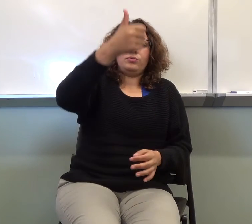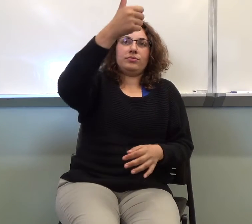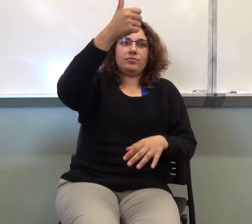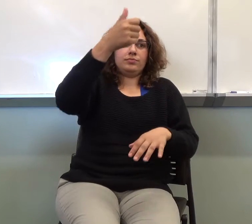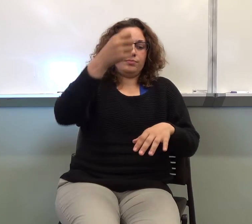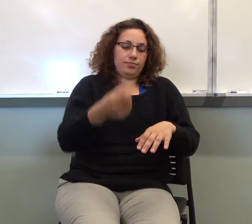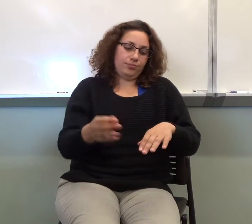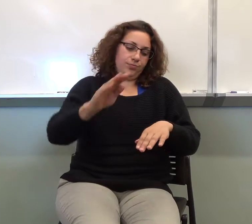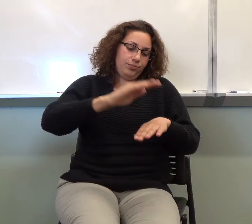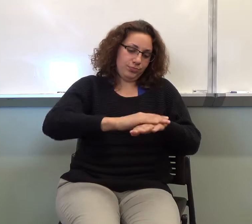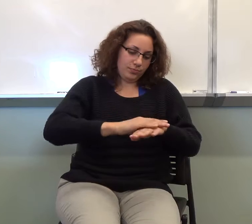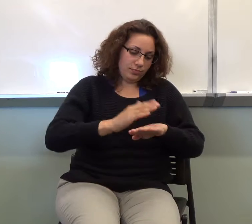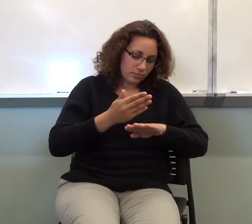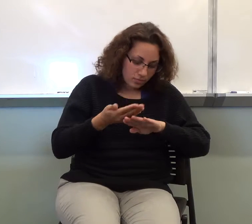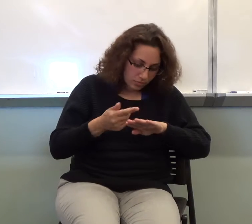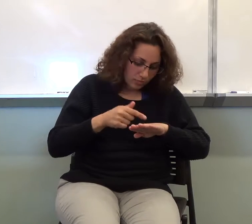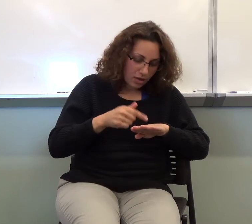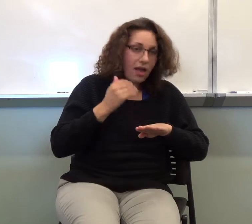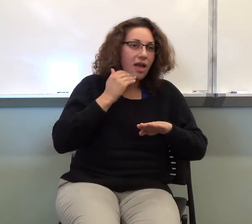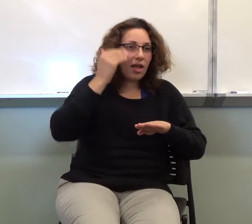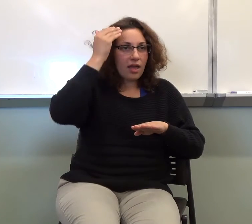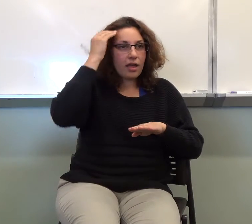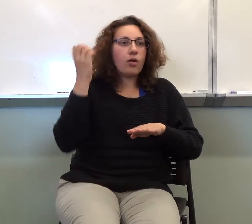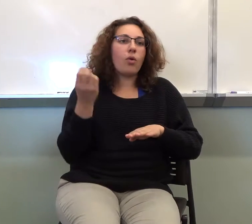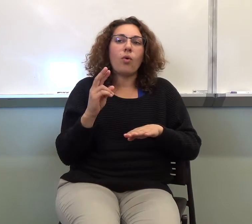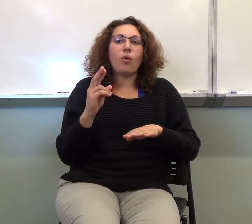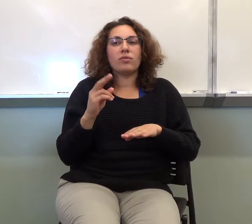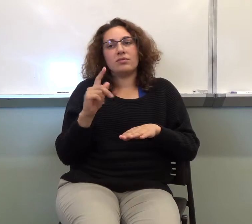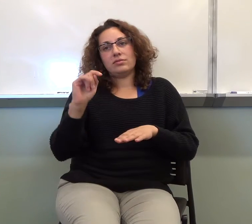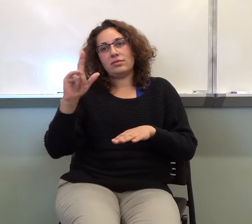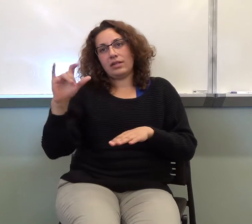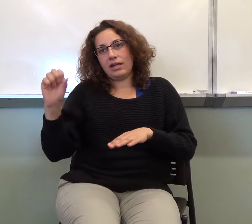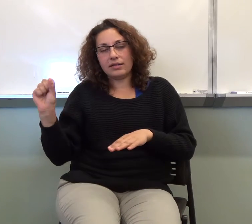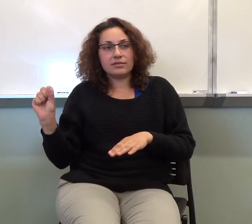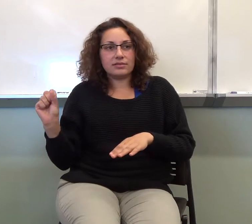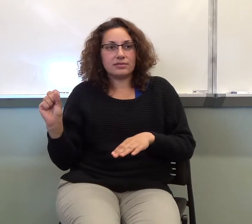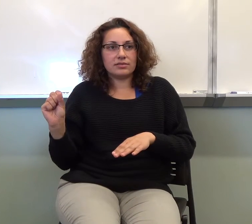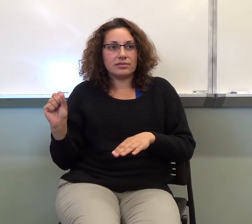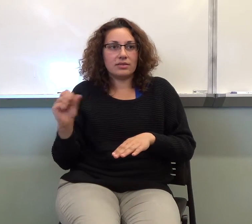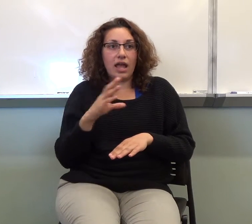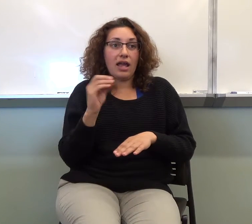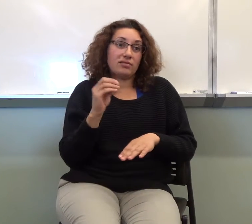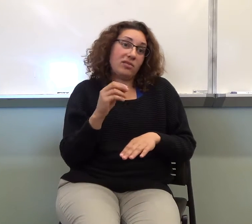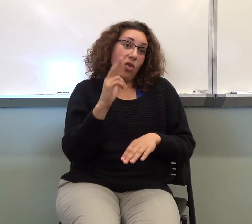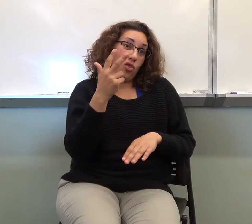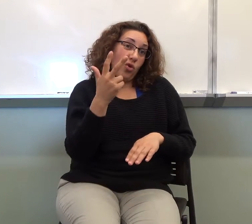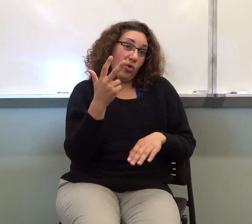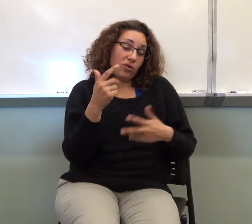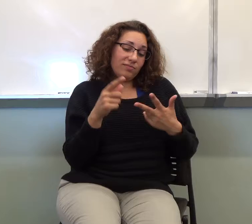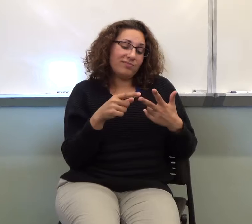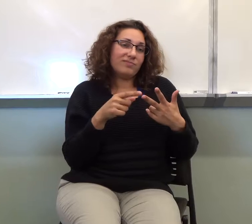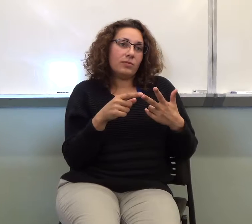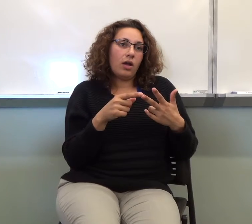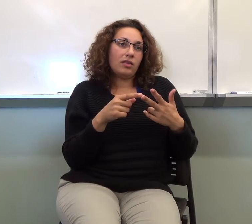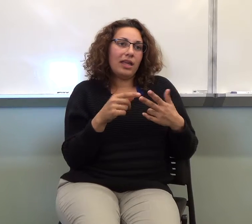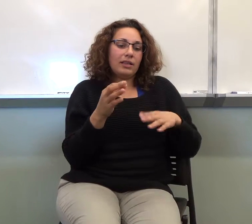very rare. But there technically are 3 outcomes. It's just that one of them is extremely rare, so they ignore it. And they say there's only 2